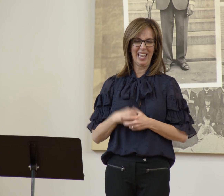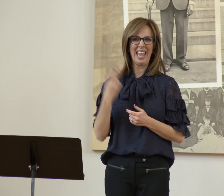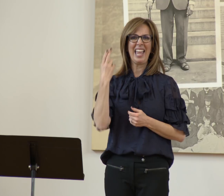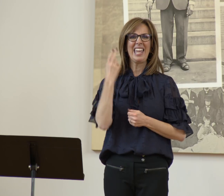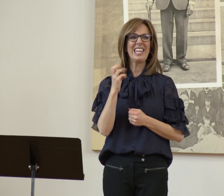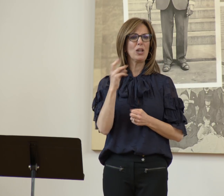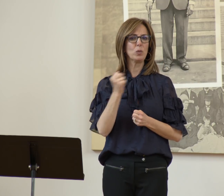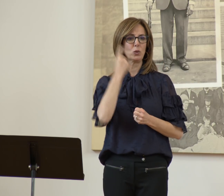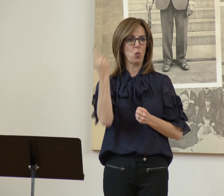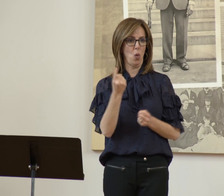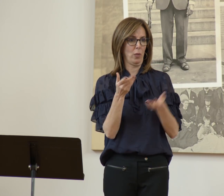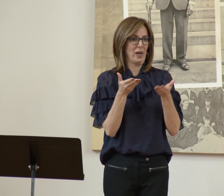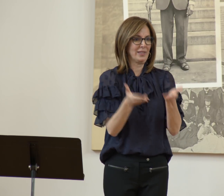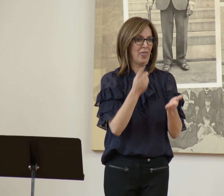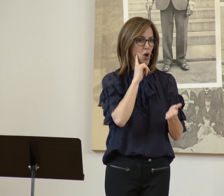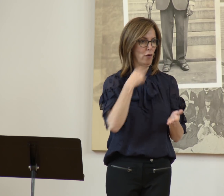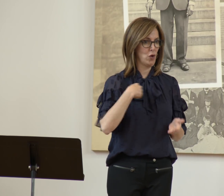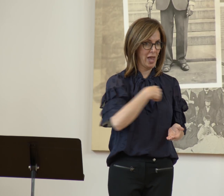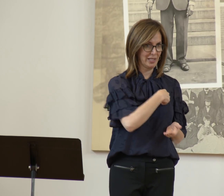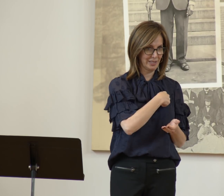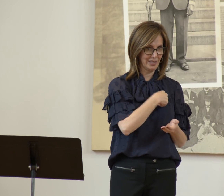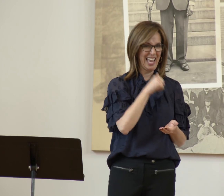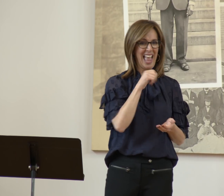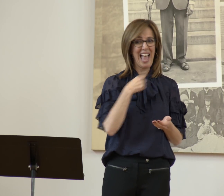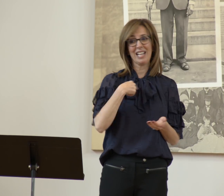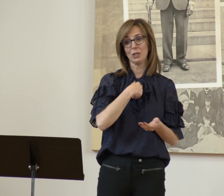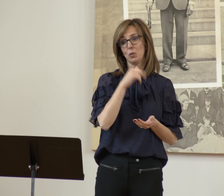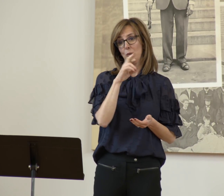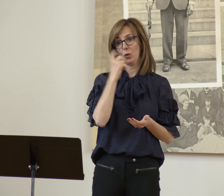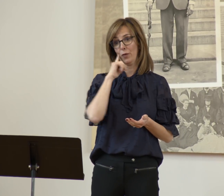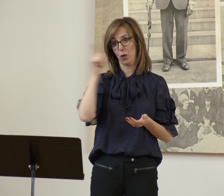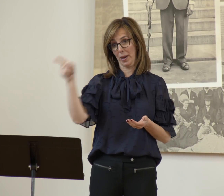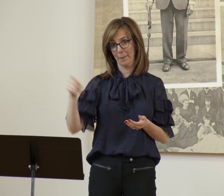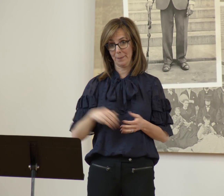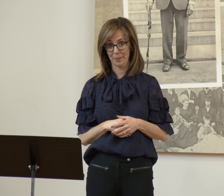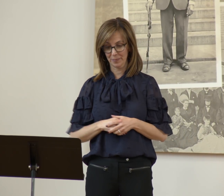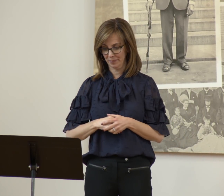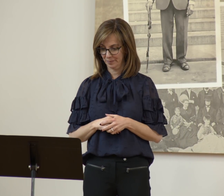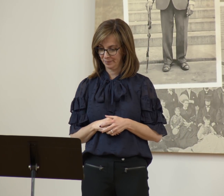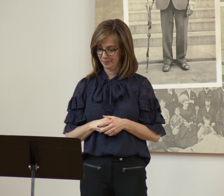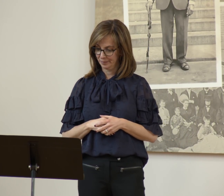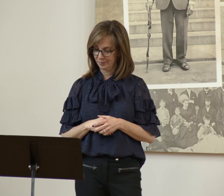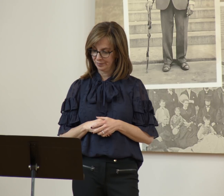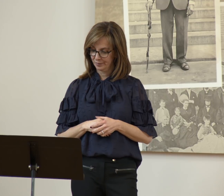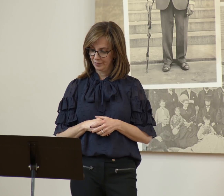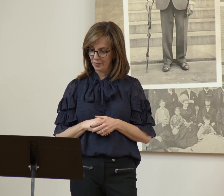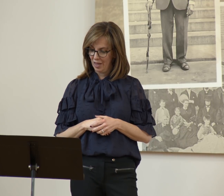today. He was always there for us, as we were for him.